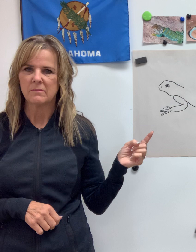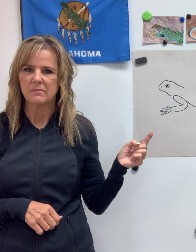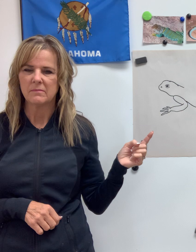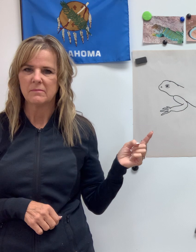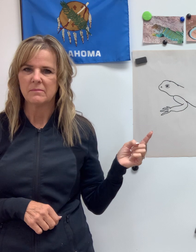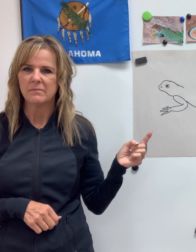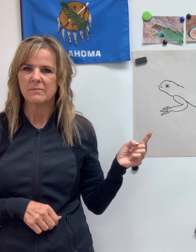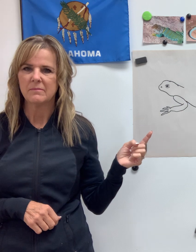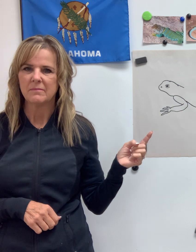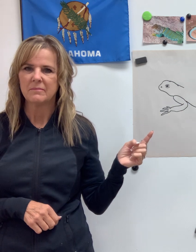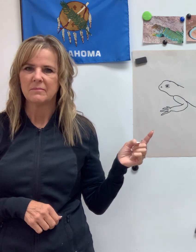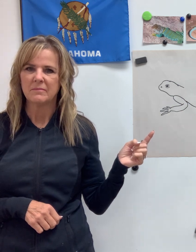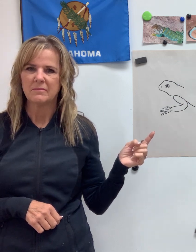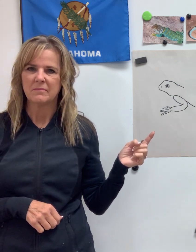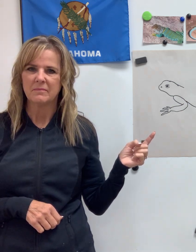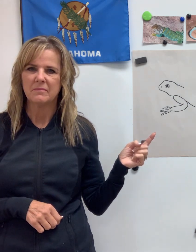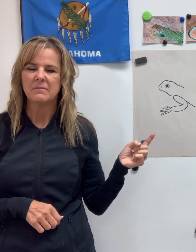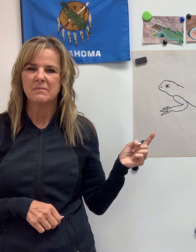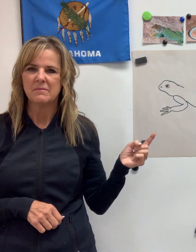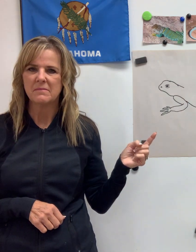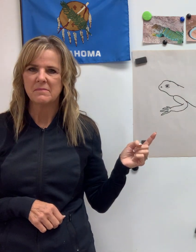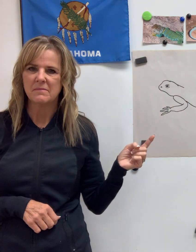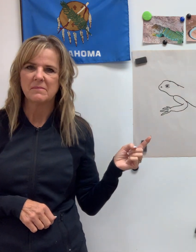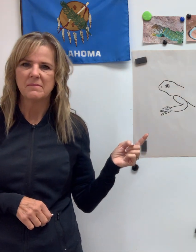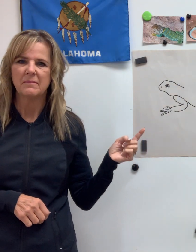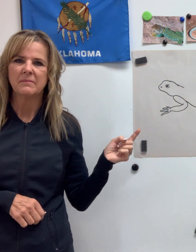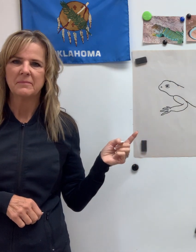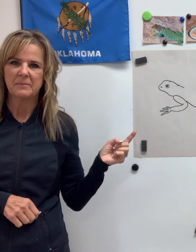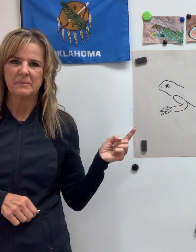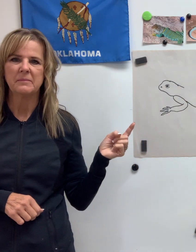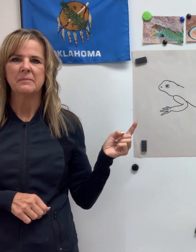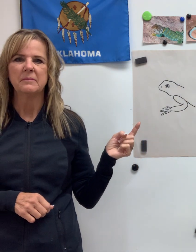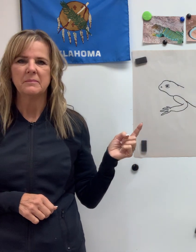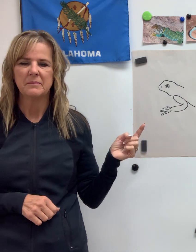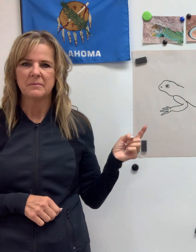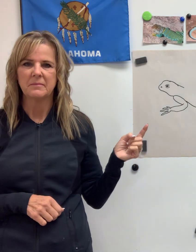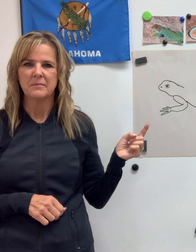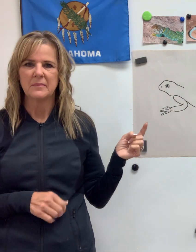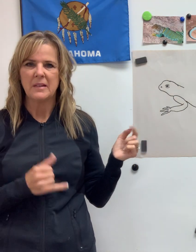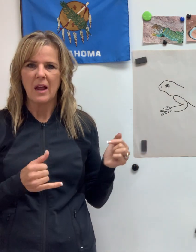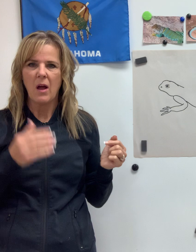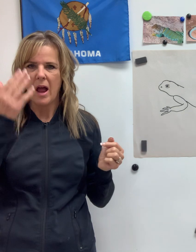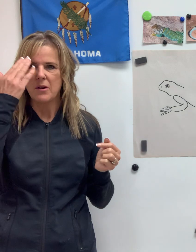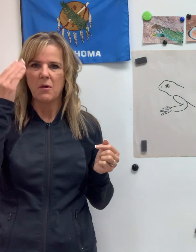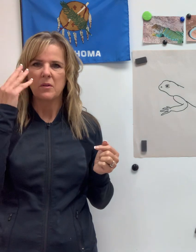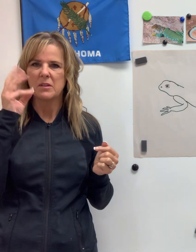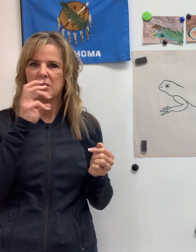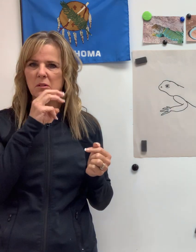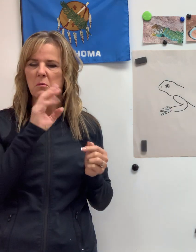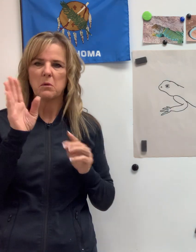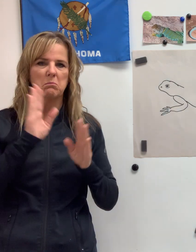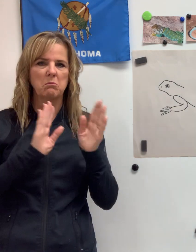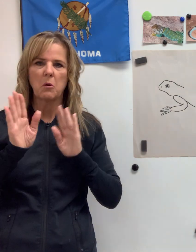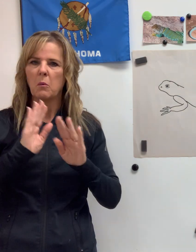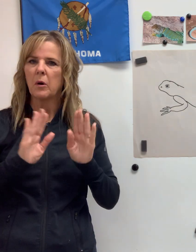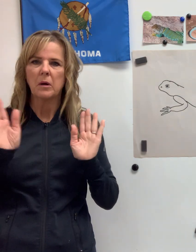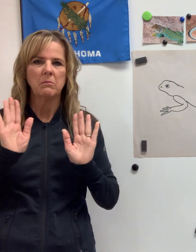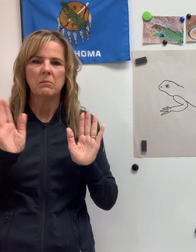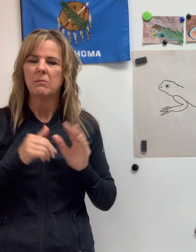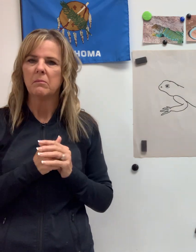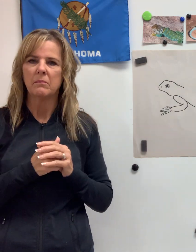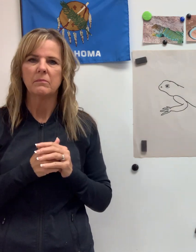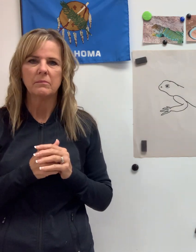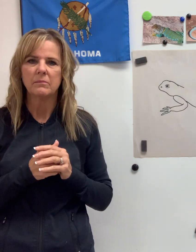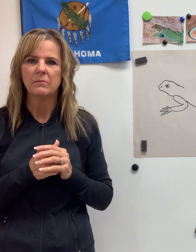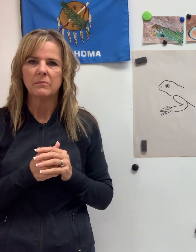of curves up like this, kind of a backwards looking funny shaped C. Now I know this looks weird, don't worry about it, because